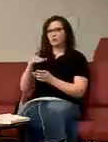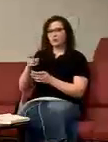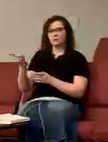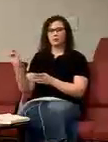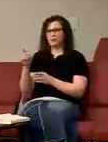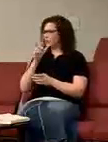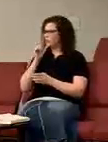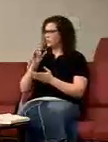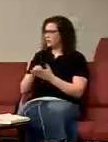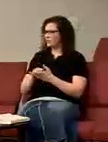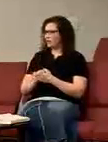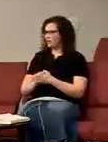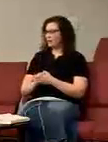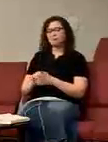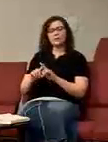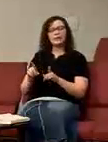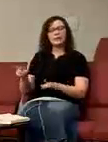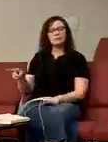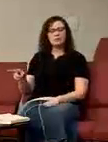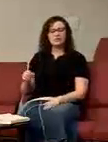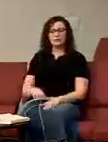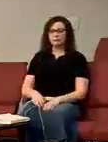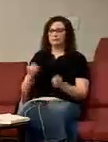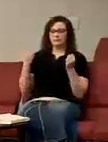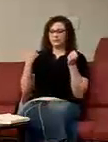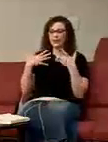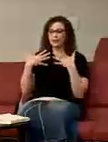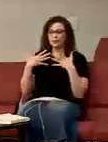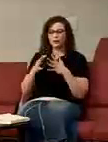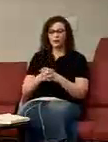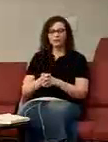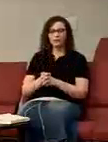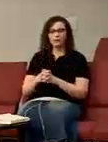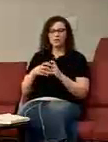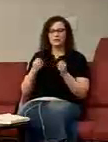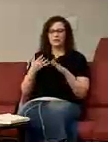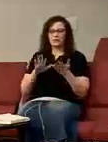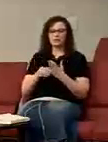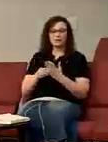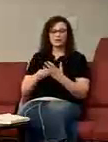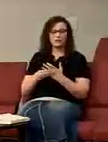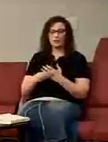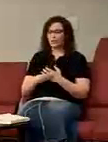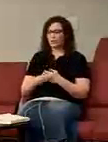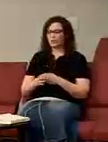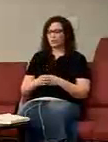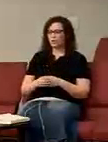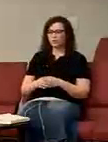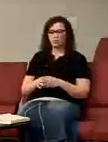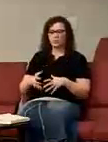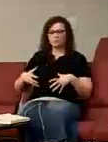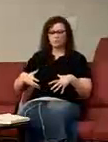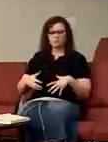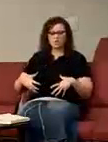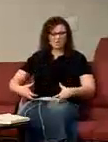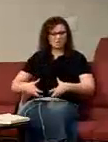but he was scared to death of this coronavirus. We almost couldn't talk because he was so mad about it and worked up. You're killing